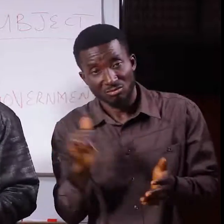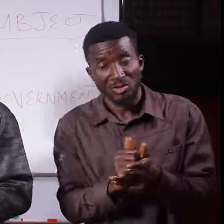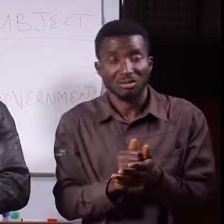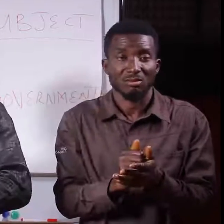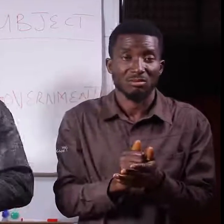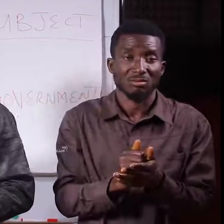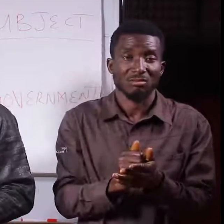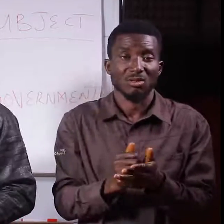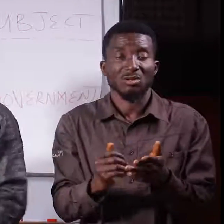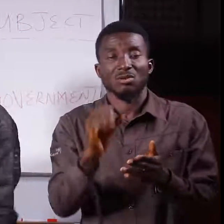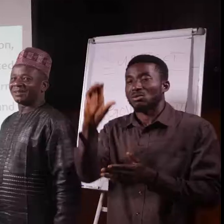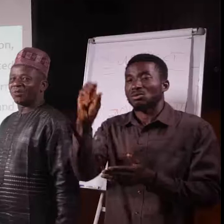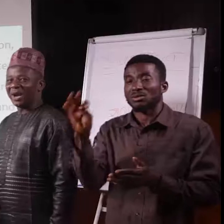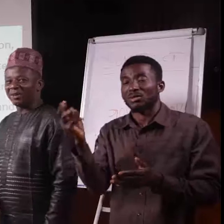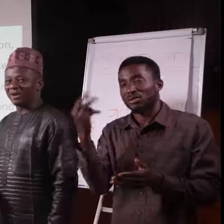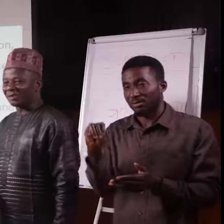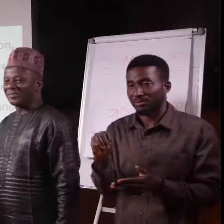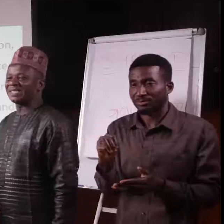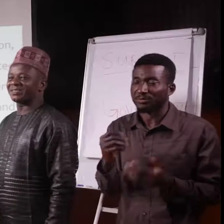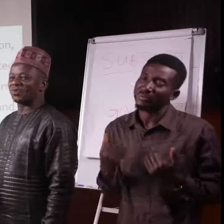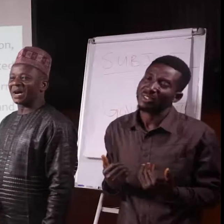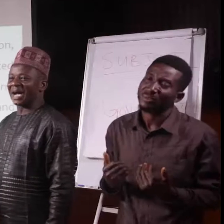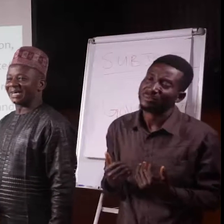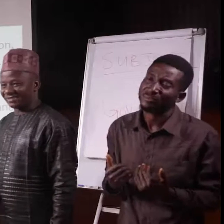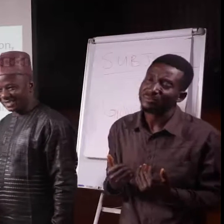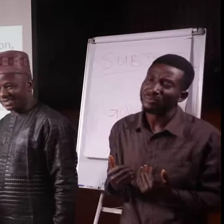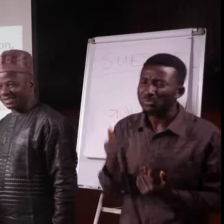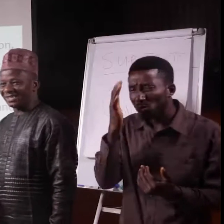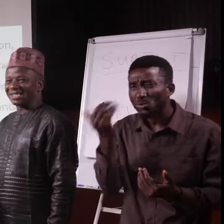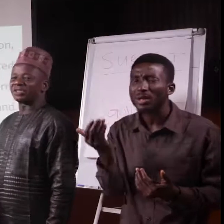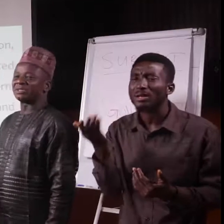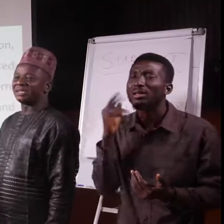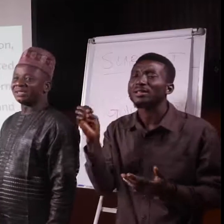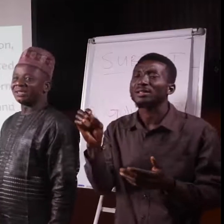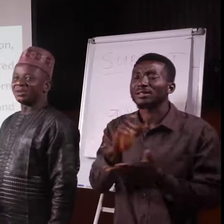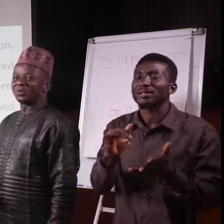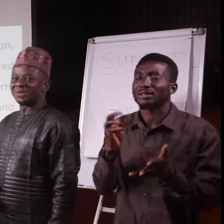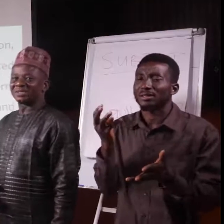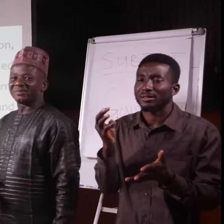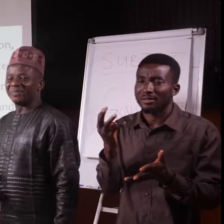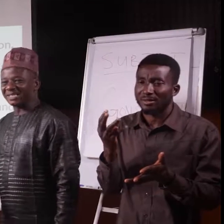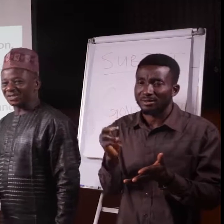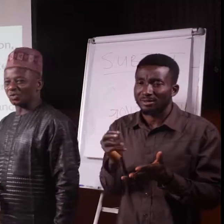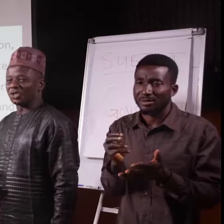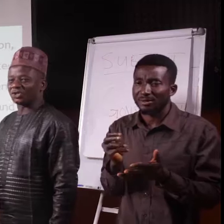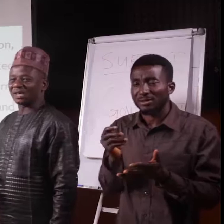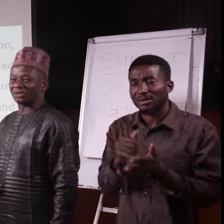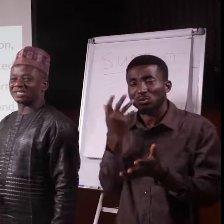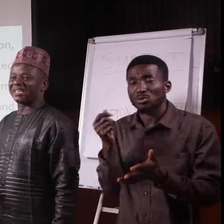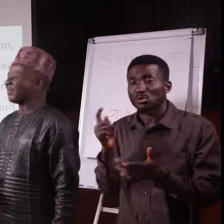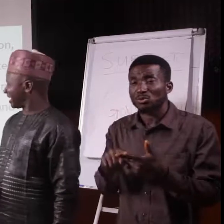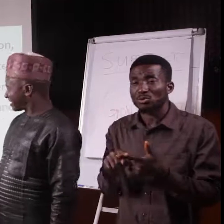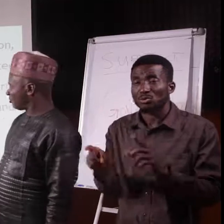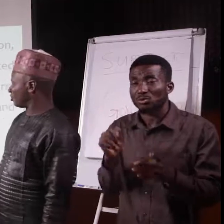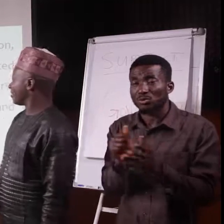responsibility, or among many, why local governments are created is to deal with matters or issues that